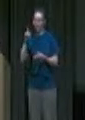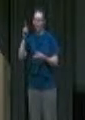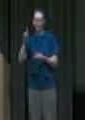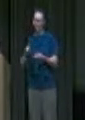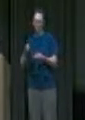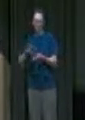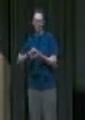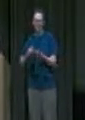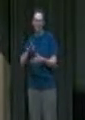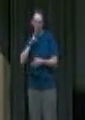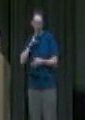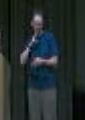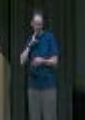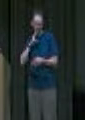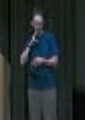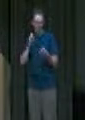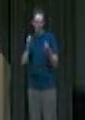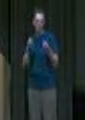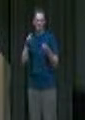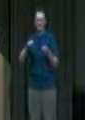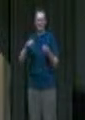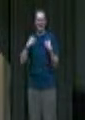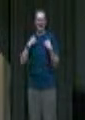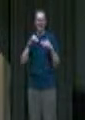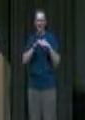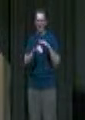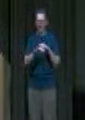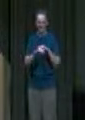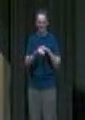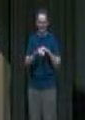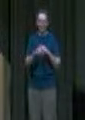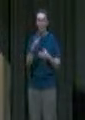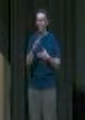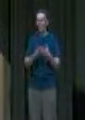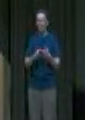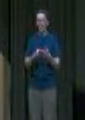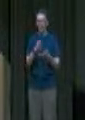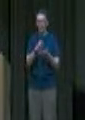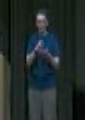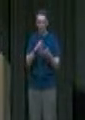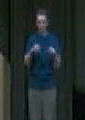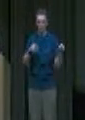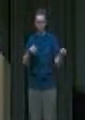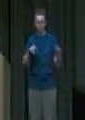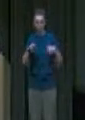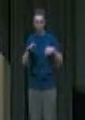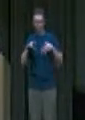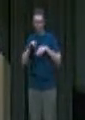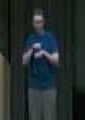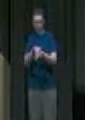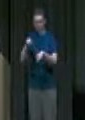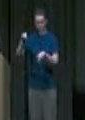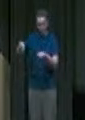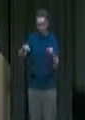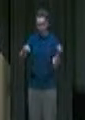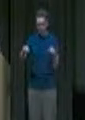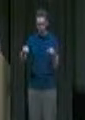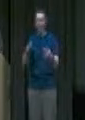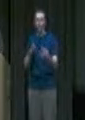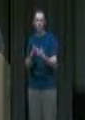reducing the amount of water. So we need access on both sides of the river. We need access through the